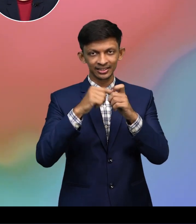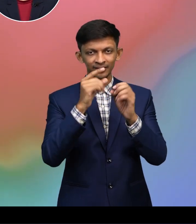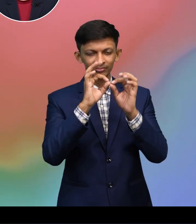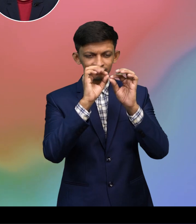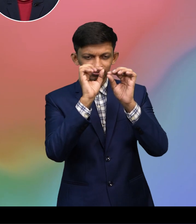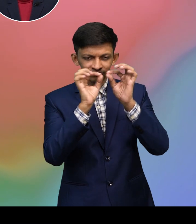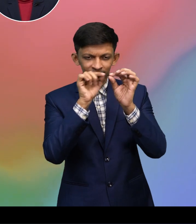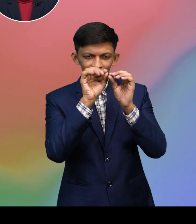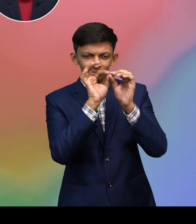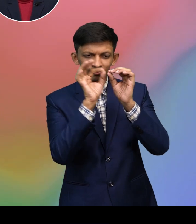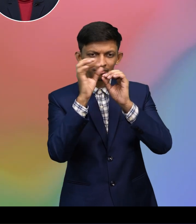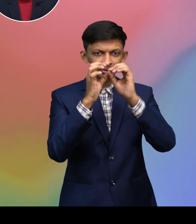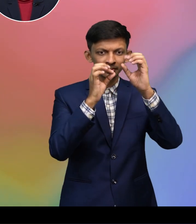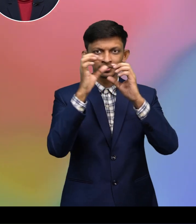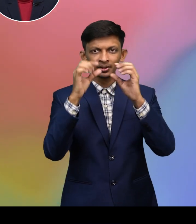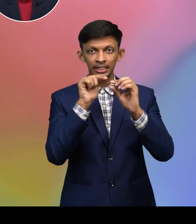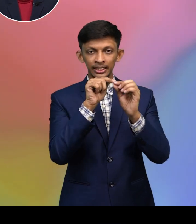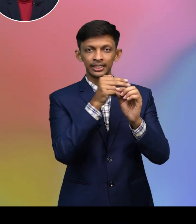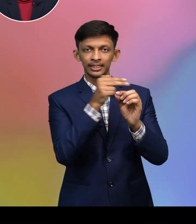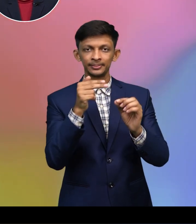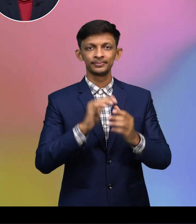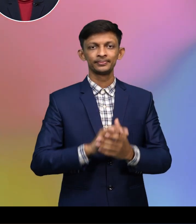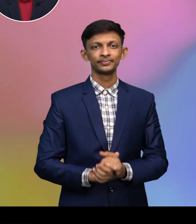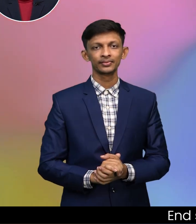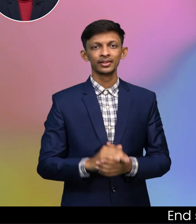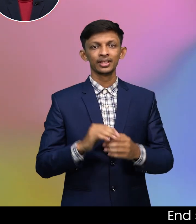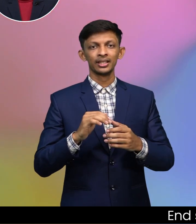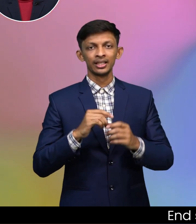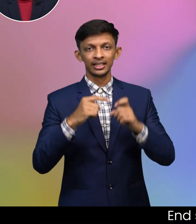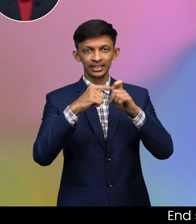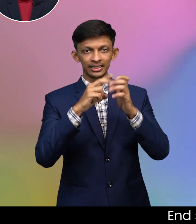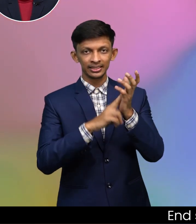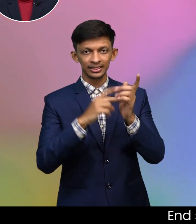Distal convoluted tubule or DCT.